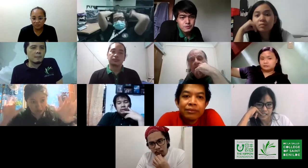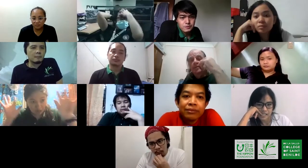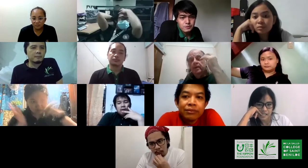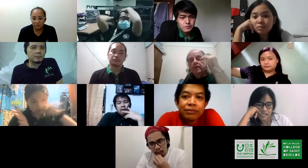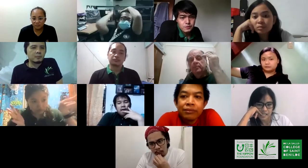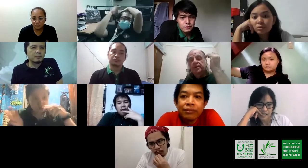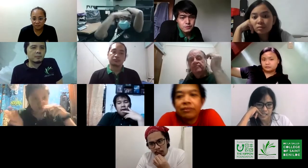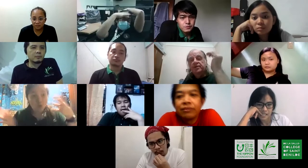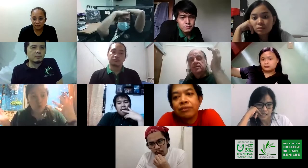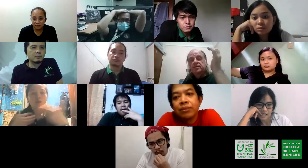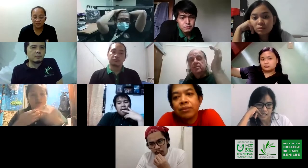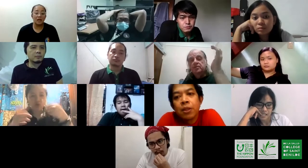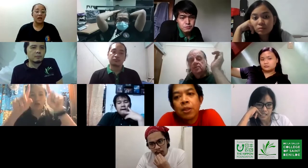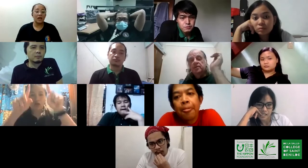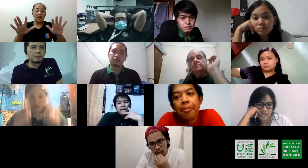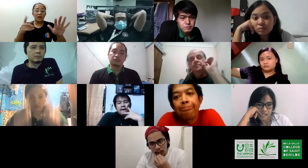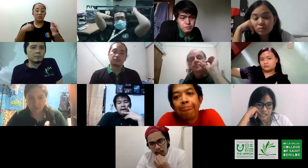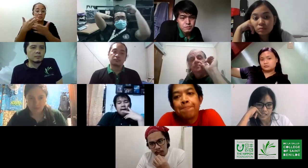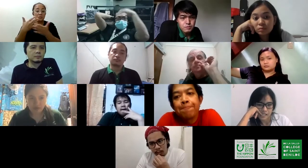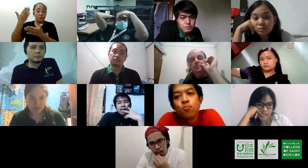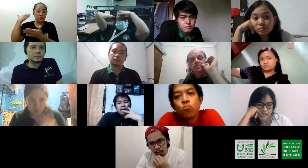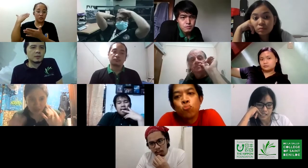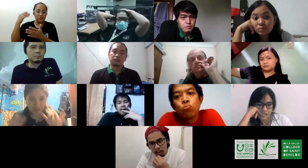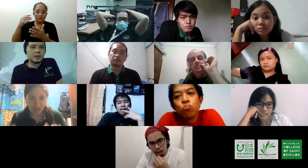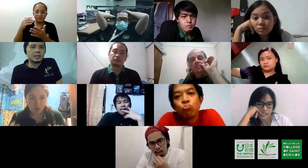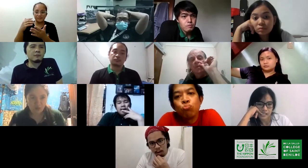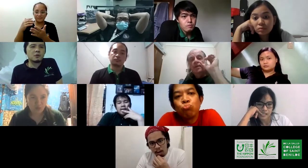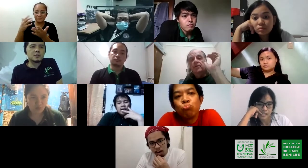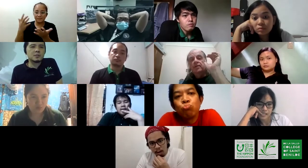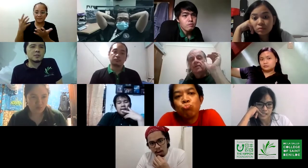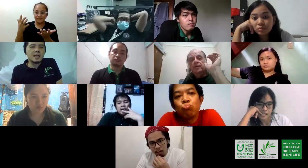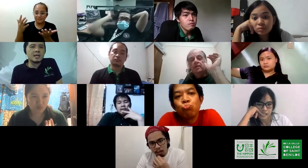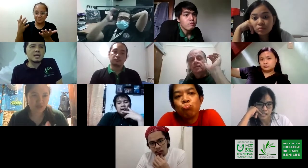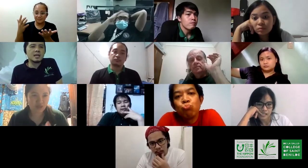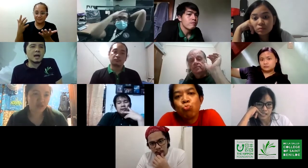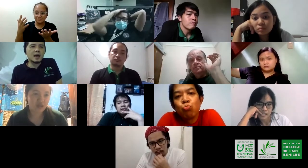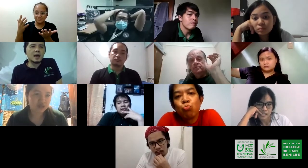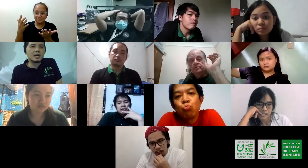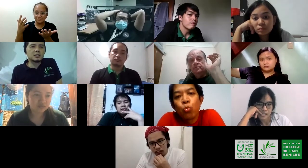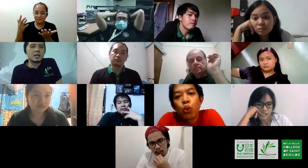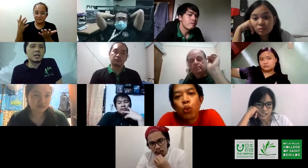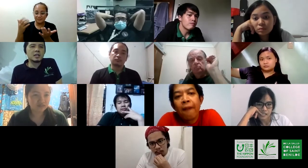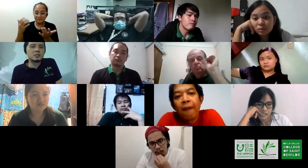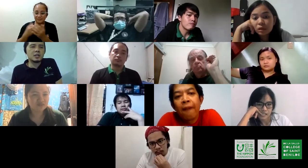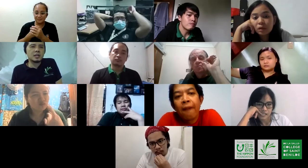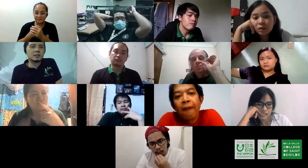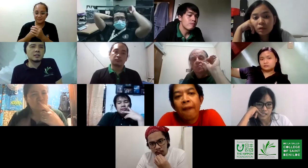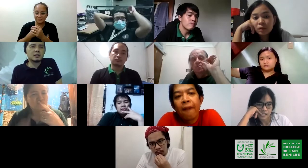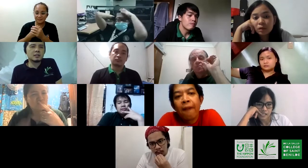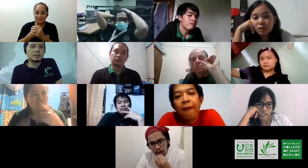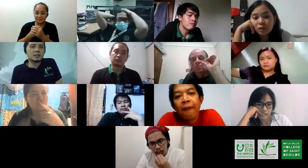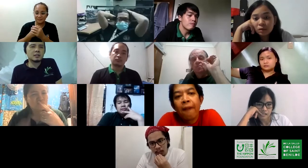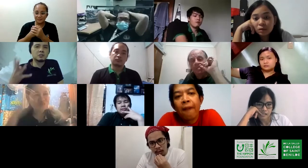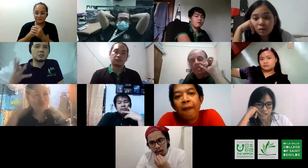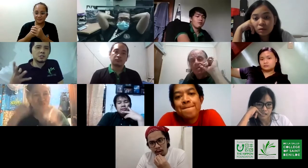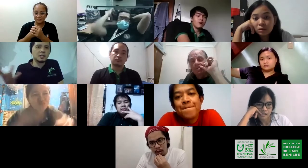And the previous, sorry. But if there was any change in kind of instruction, then he would have